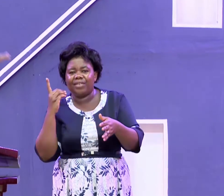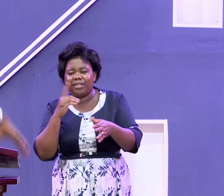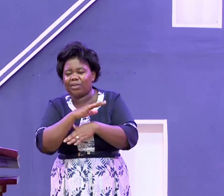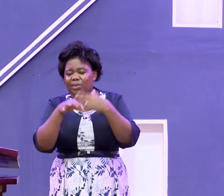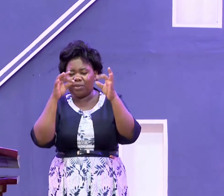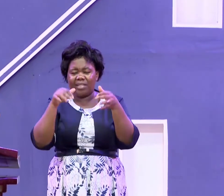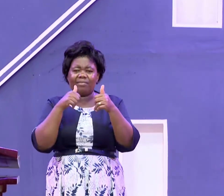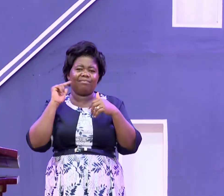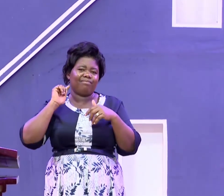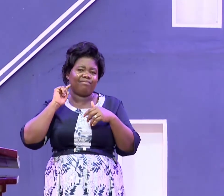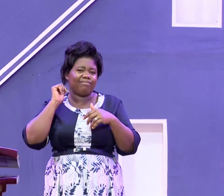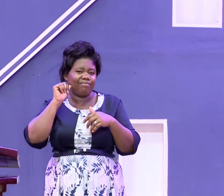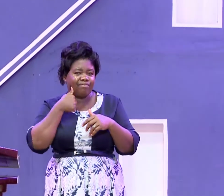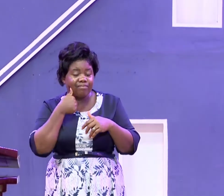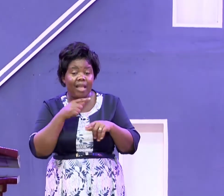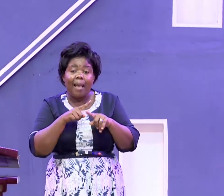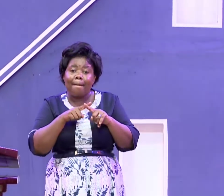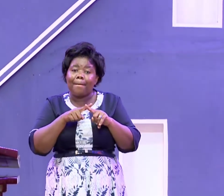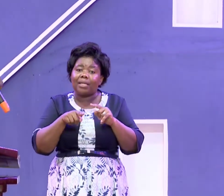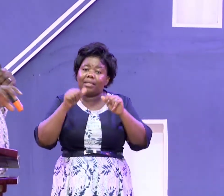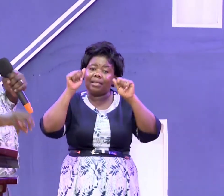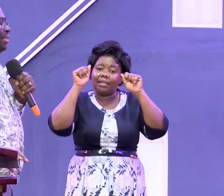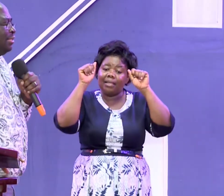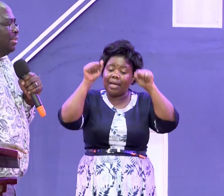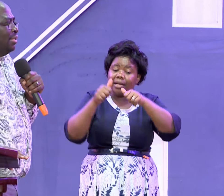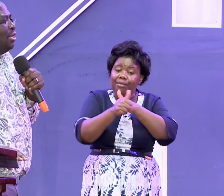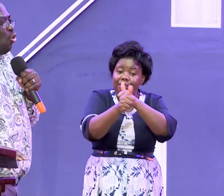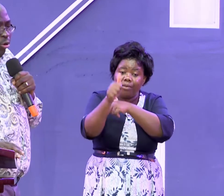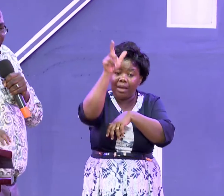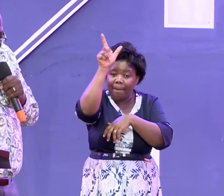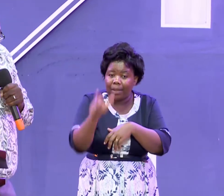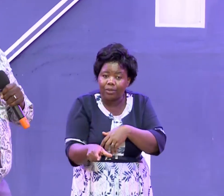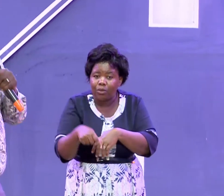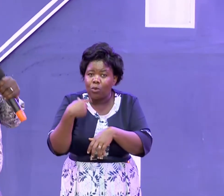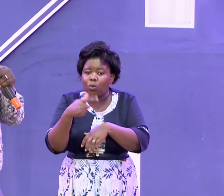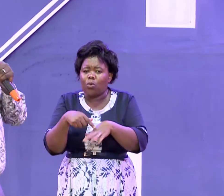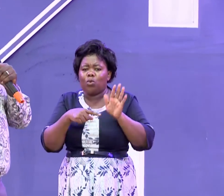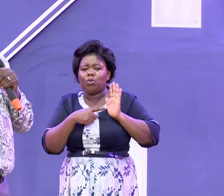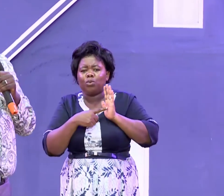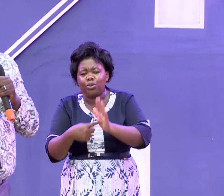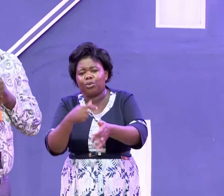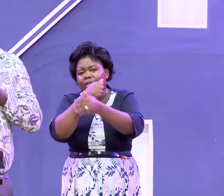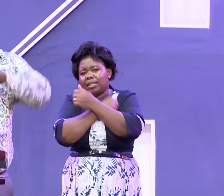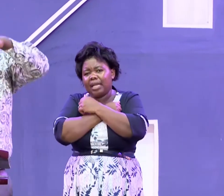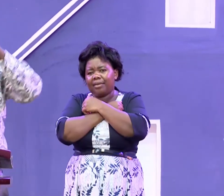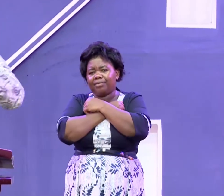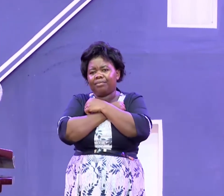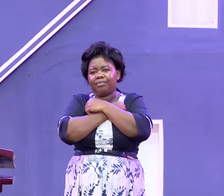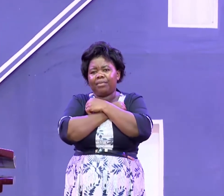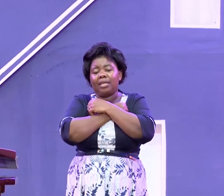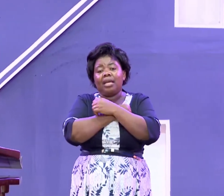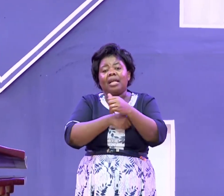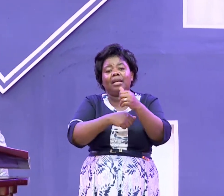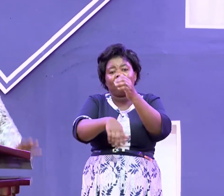nice things. But they are going to follow somebody who is showing love.